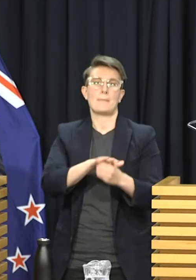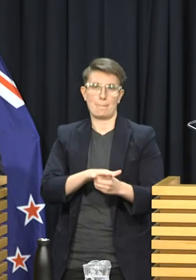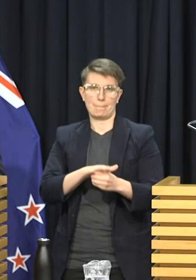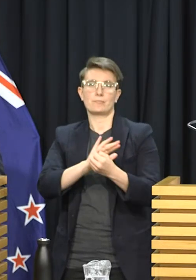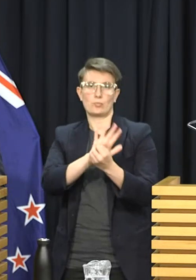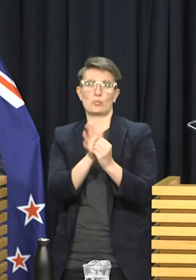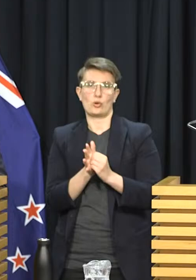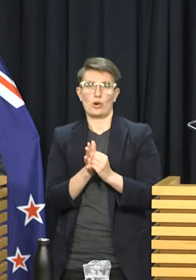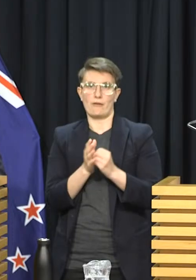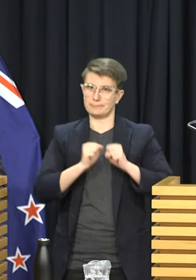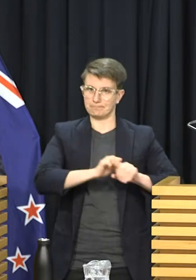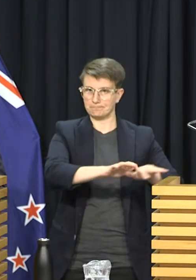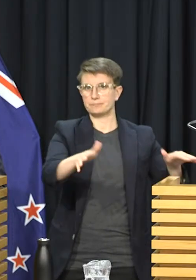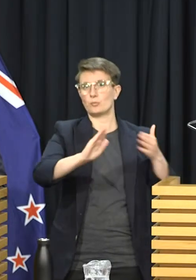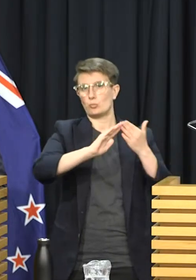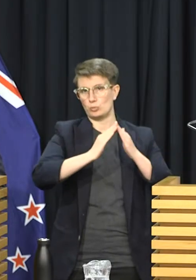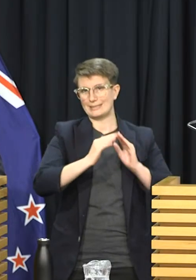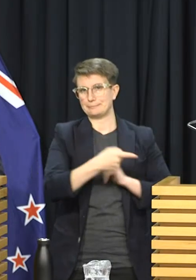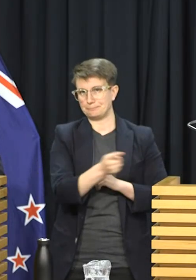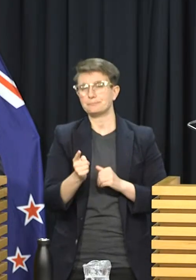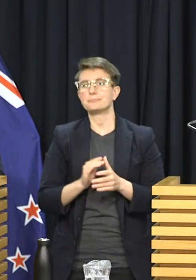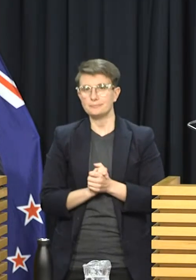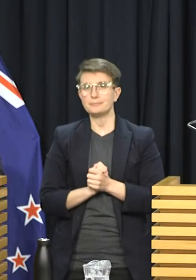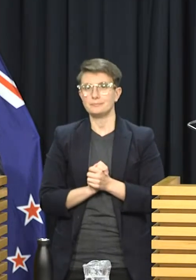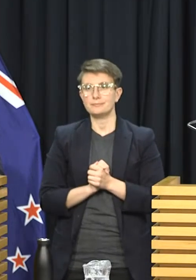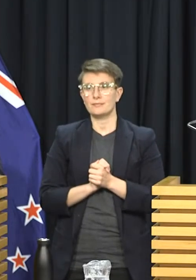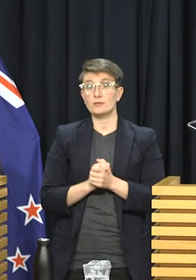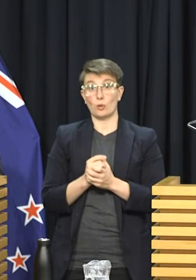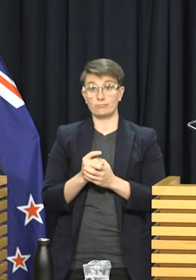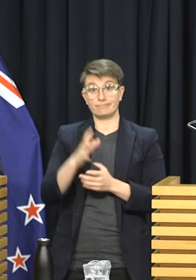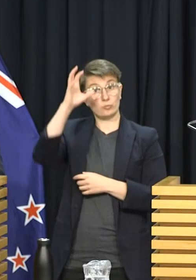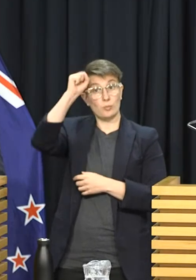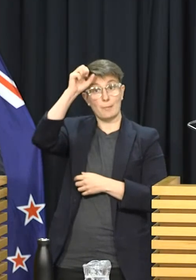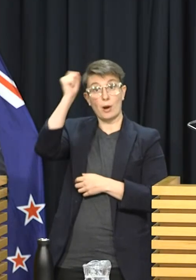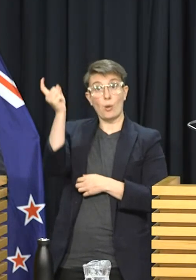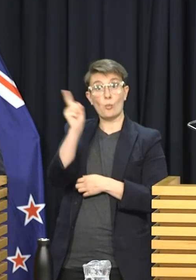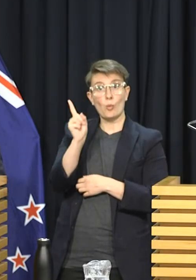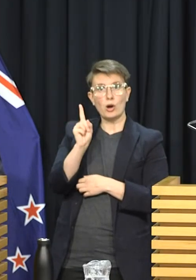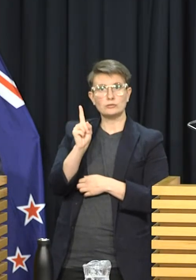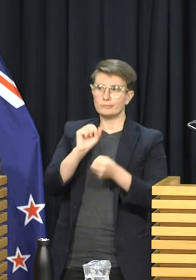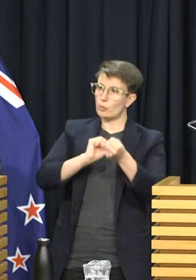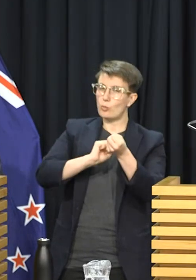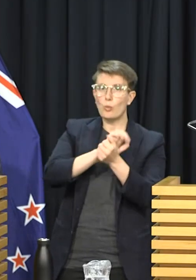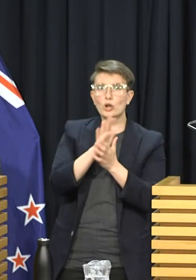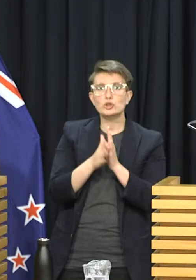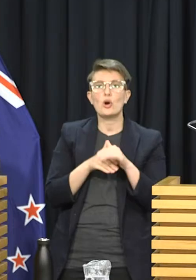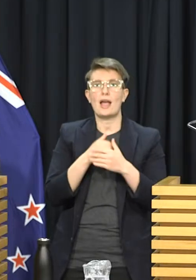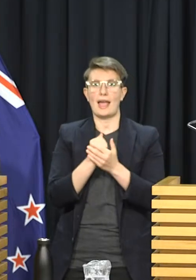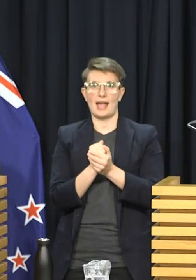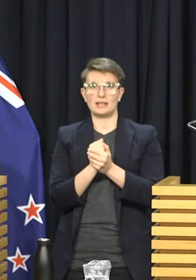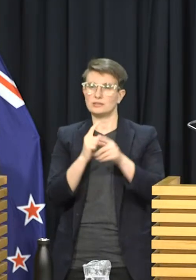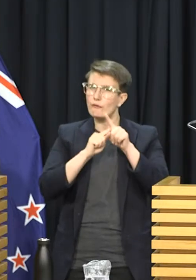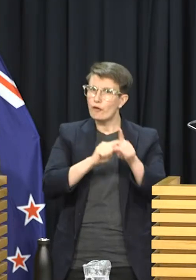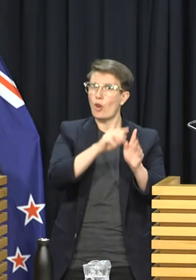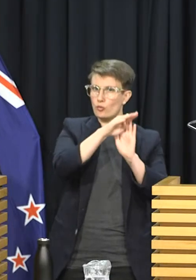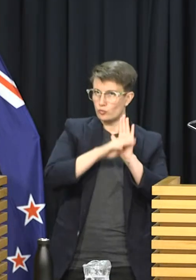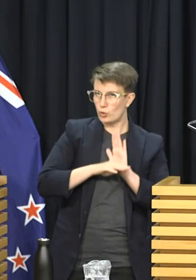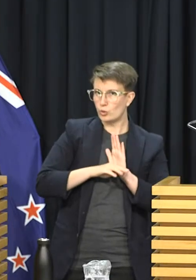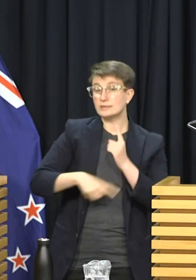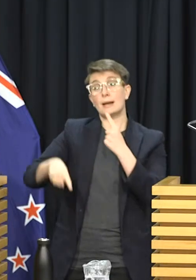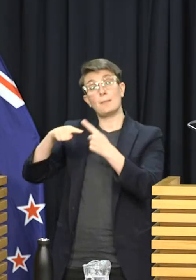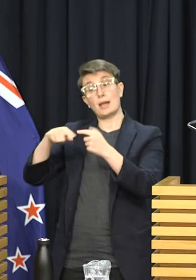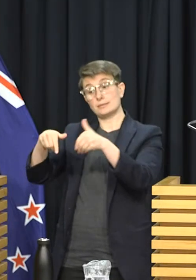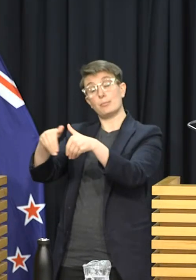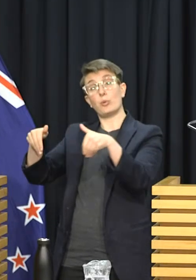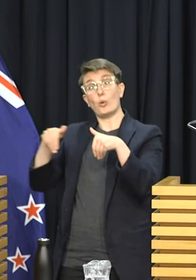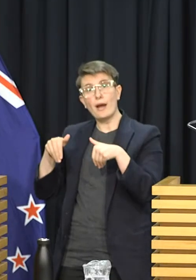good opportunity for all of us to remember that our public health measures, alongside our border measures and our vaccination program, continue